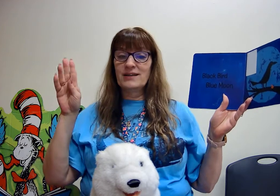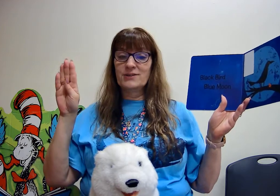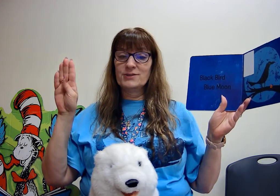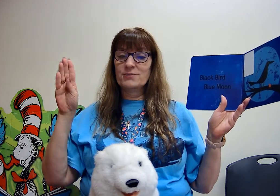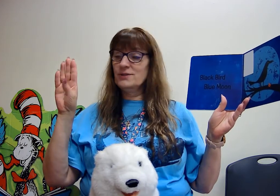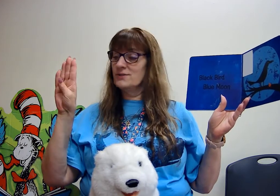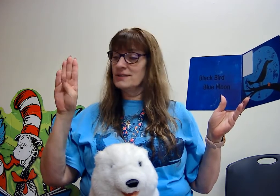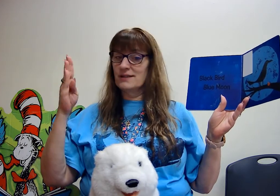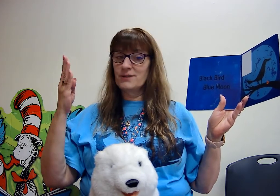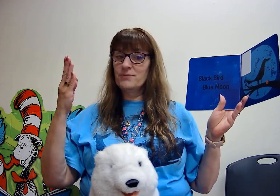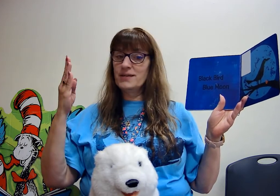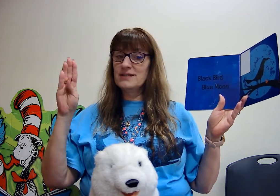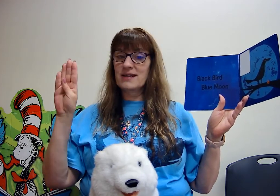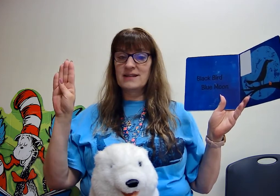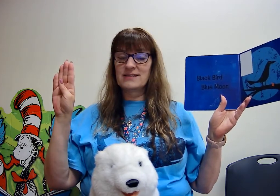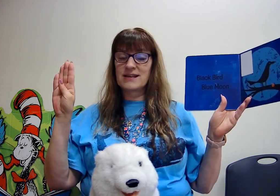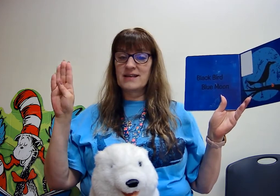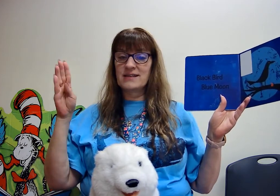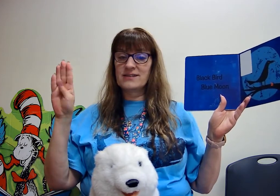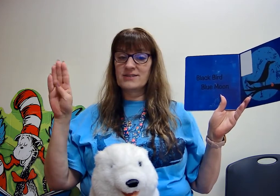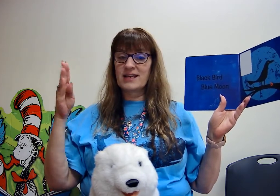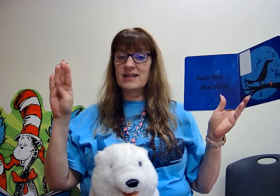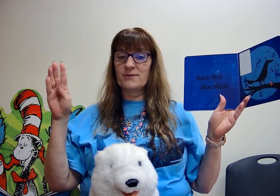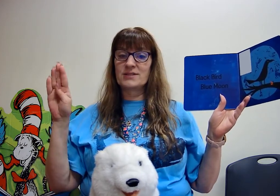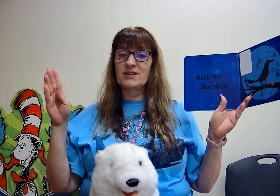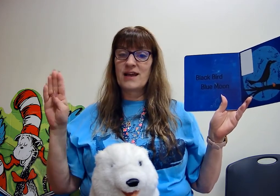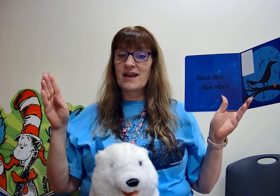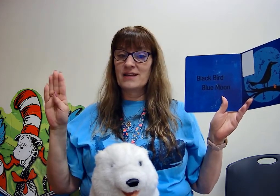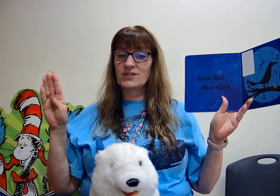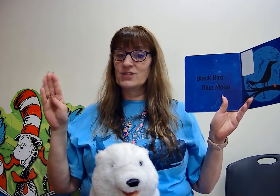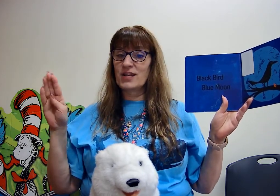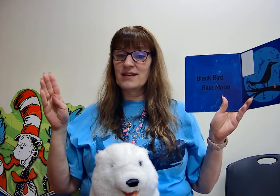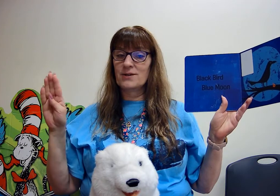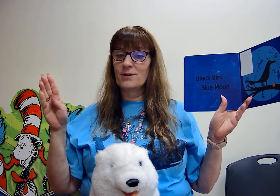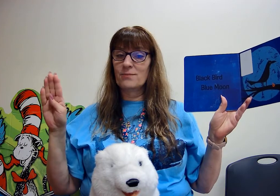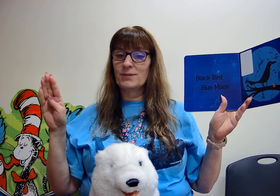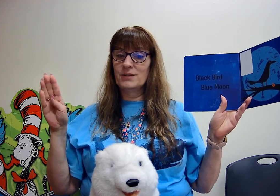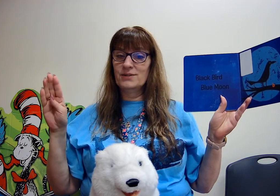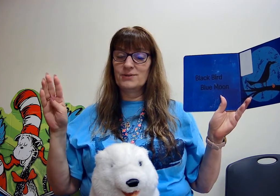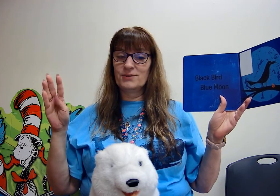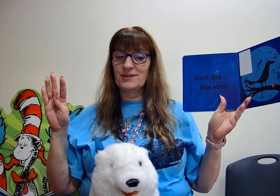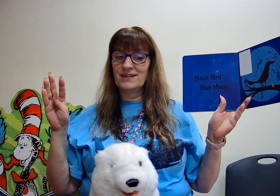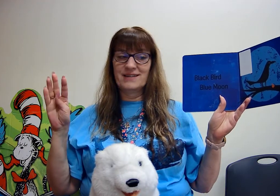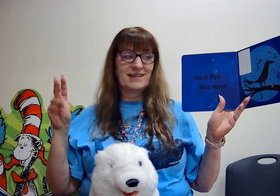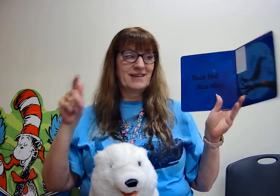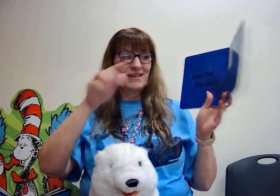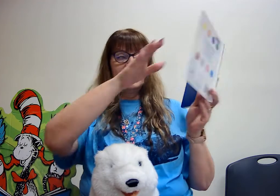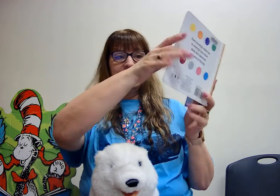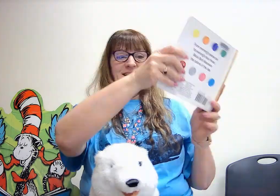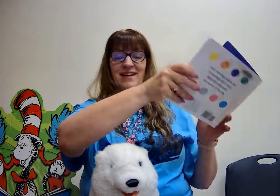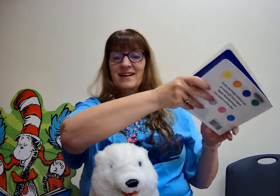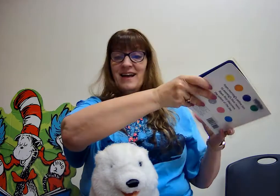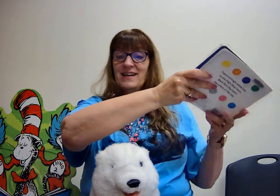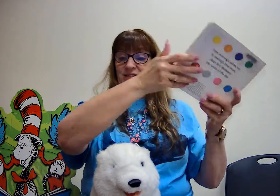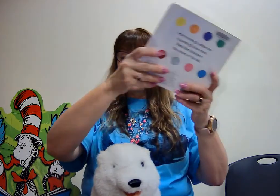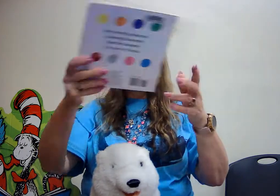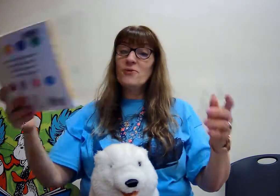Here's blue. So let her be in ASL sign language. And just shake it. Blue. So I hope you